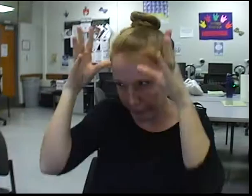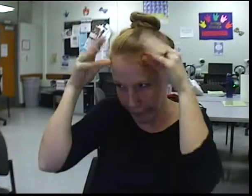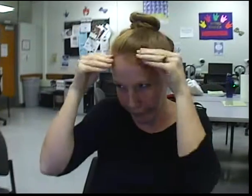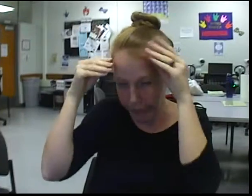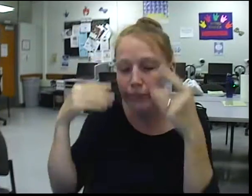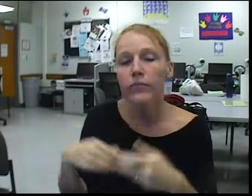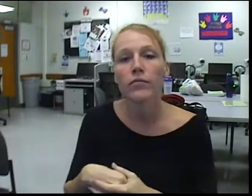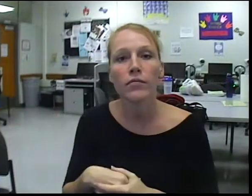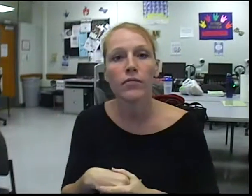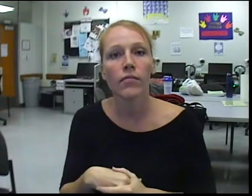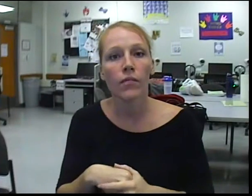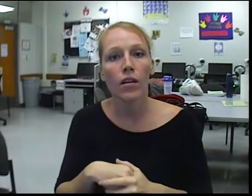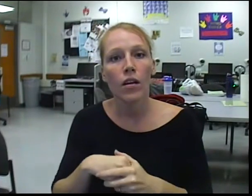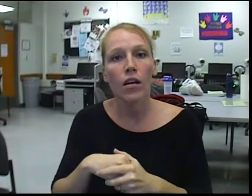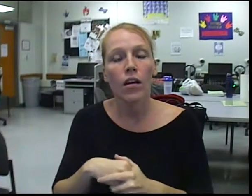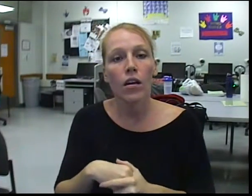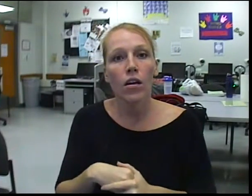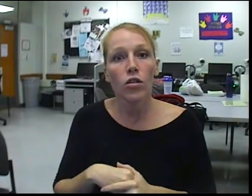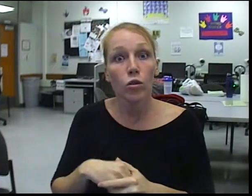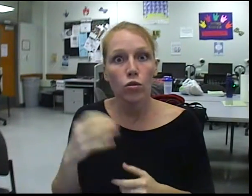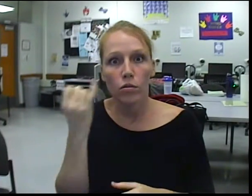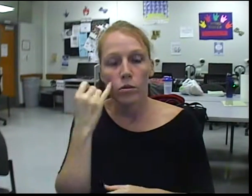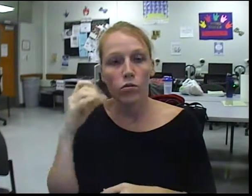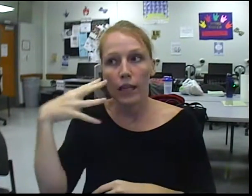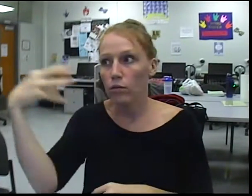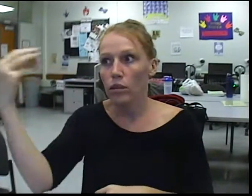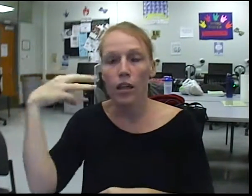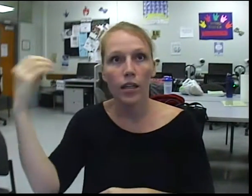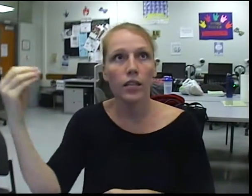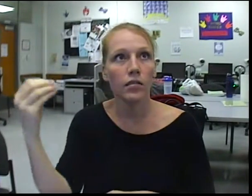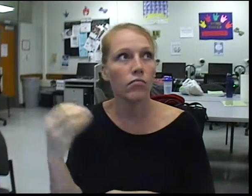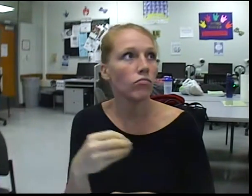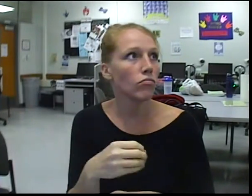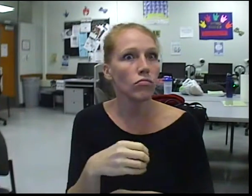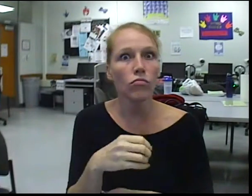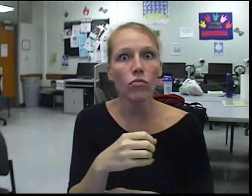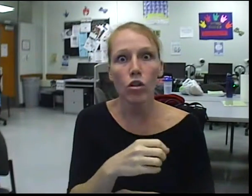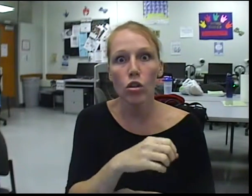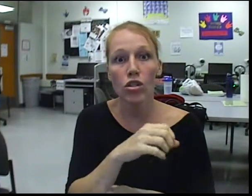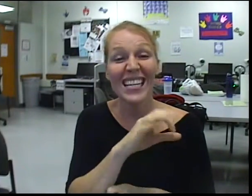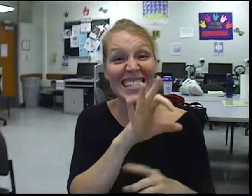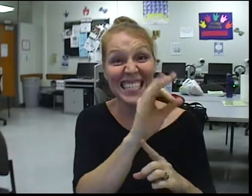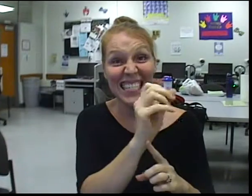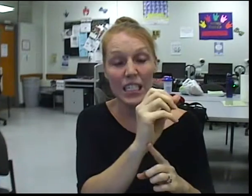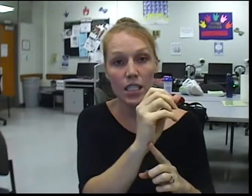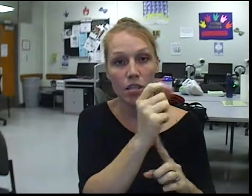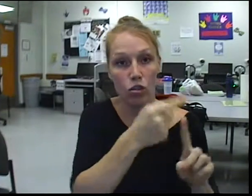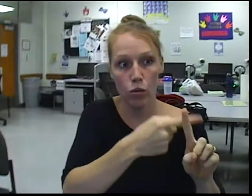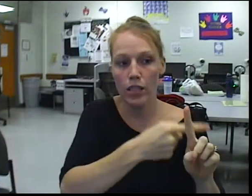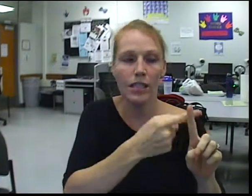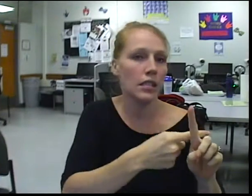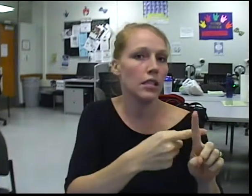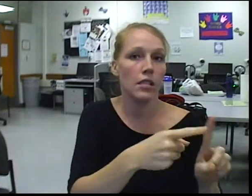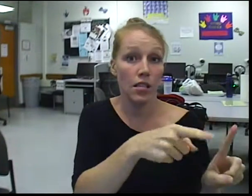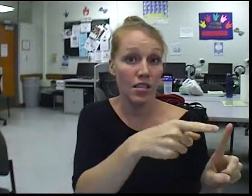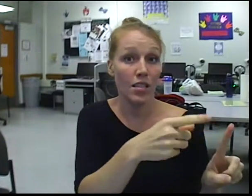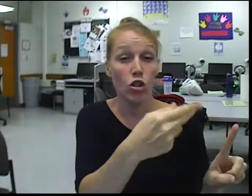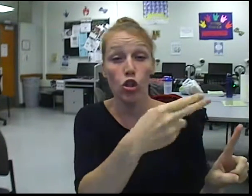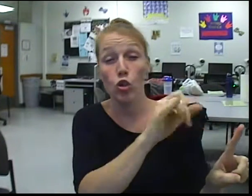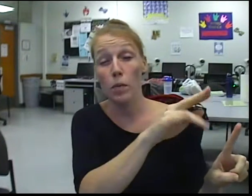in the yard on a day that's 90 degrees and very humid, or a day that's 90 degrees and not very humid? Okay. It's sticky,